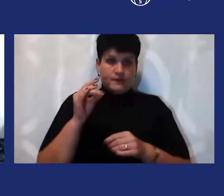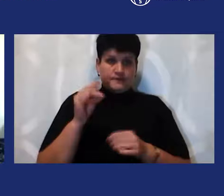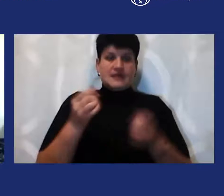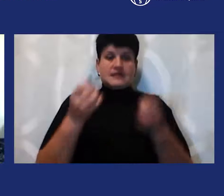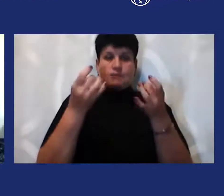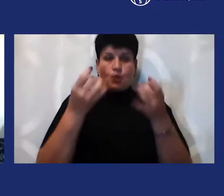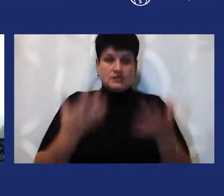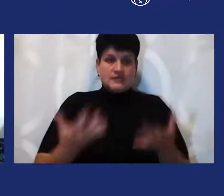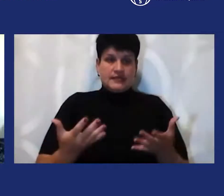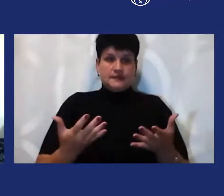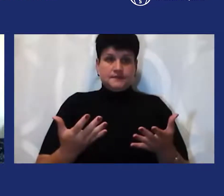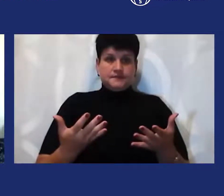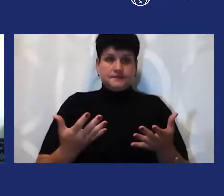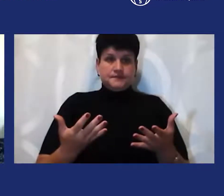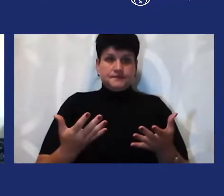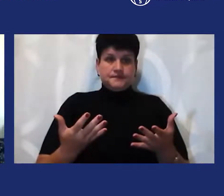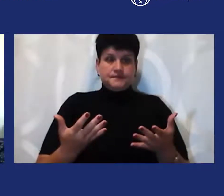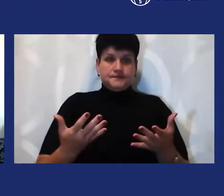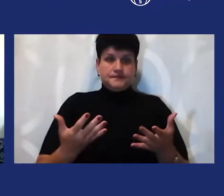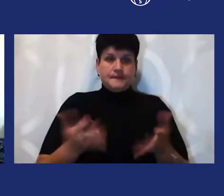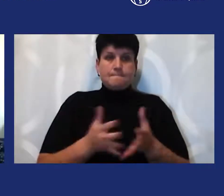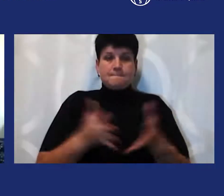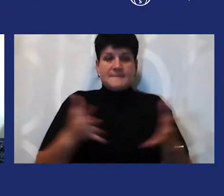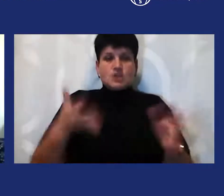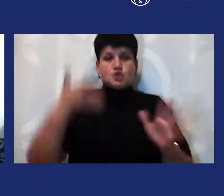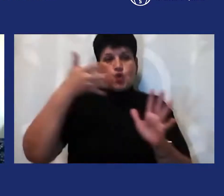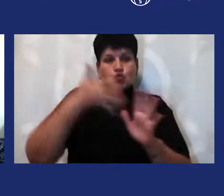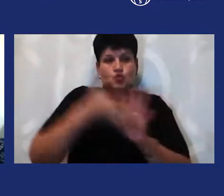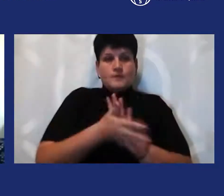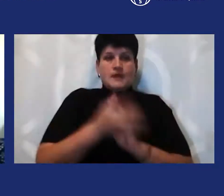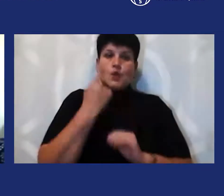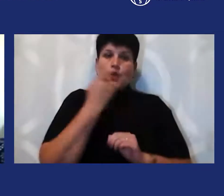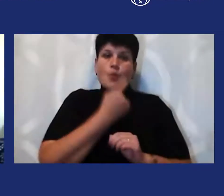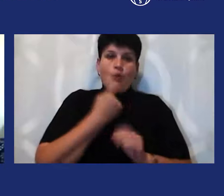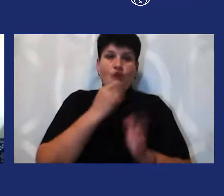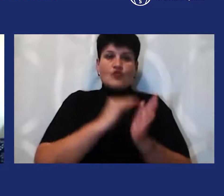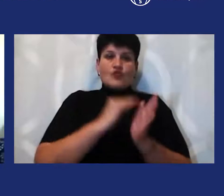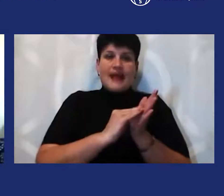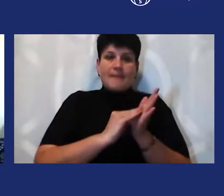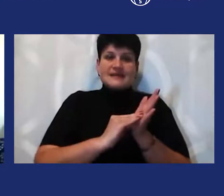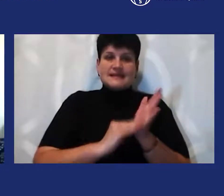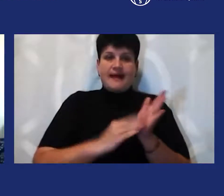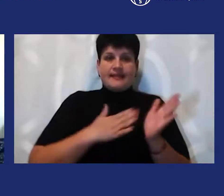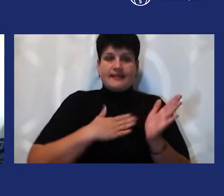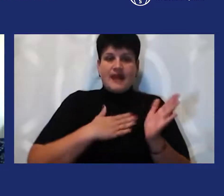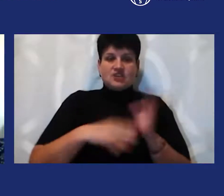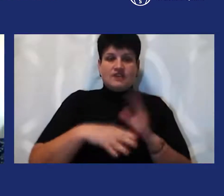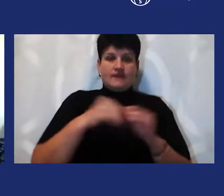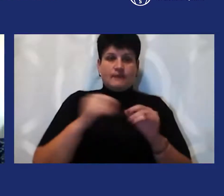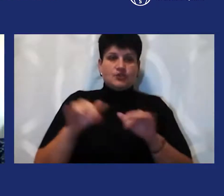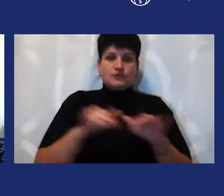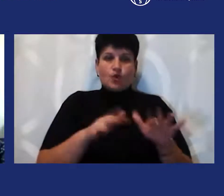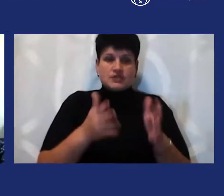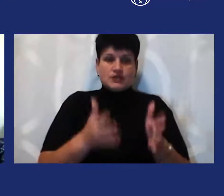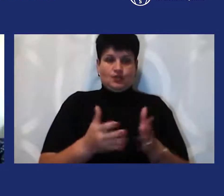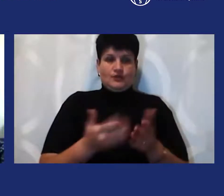the next elections we can have a simplified language of our electoral procedures,